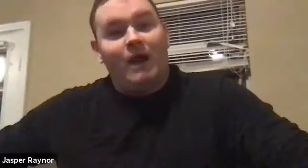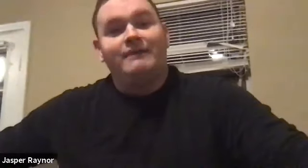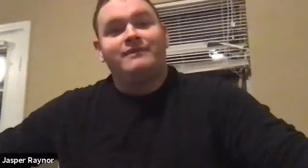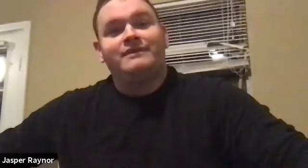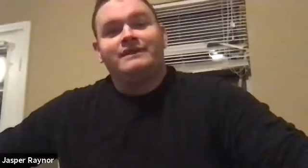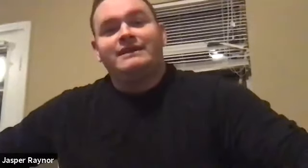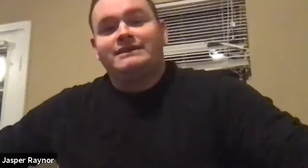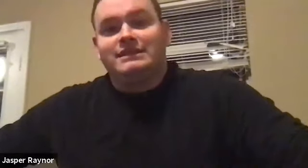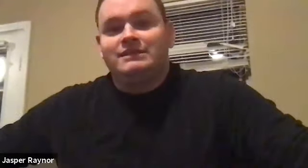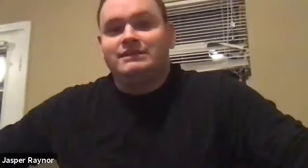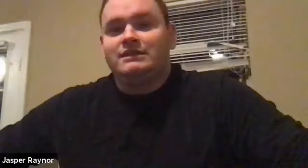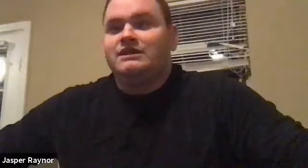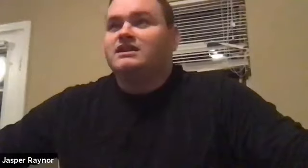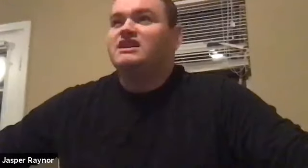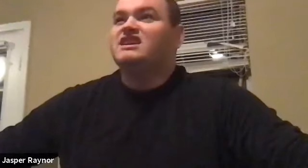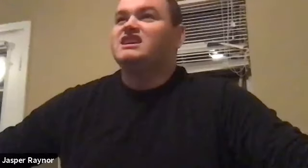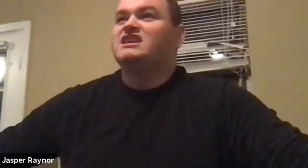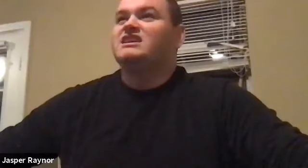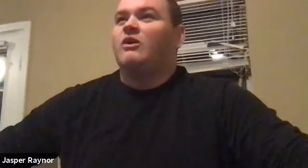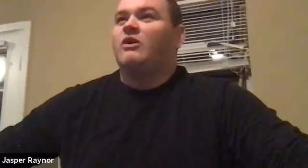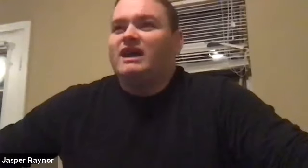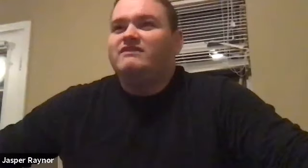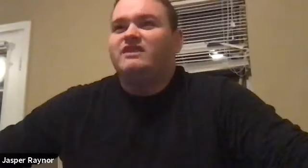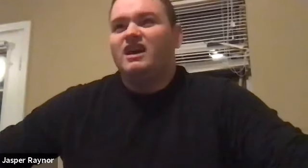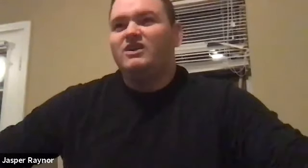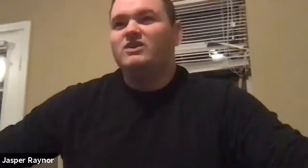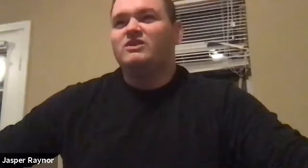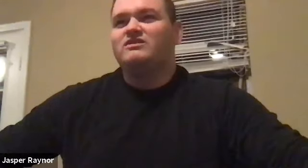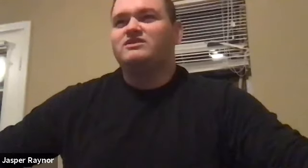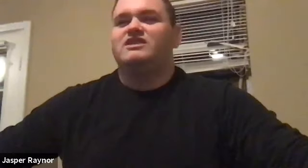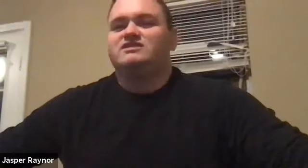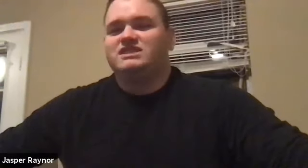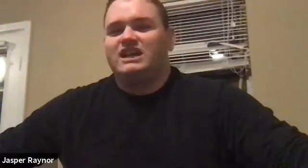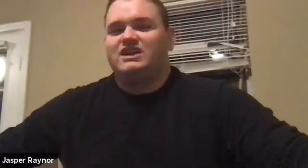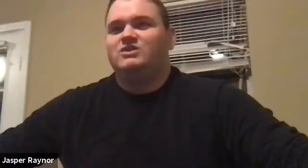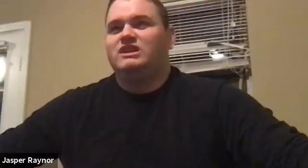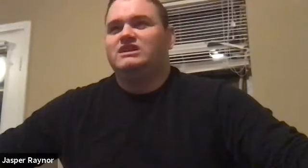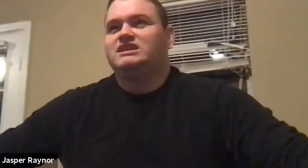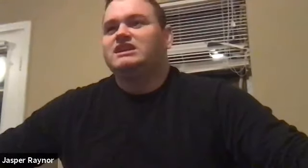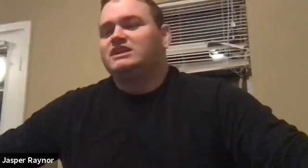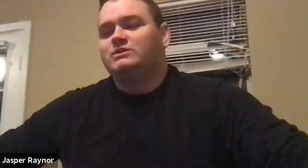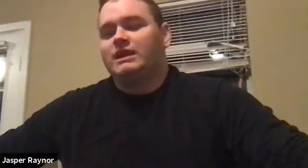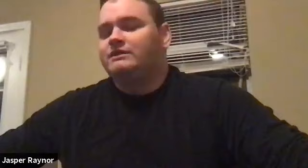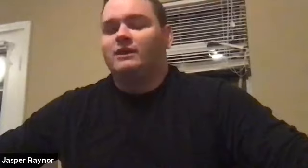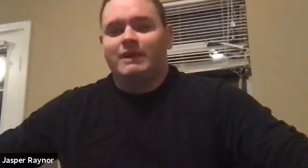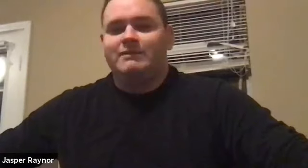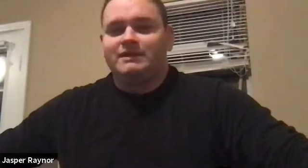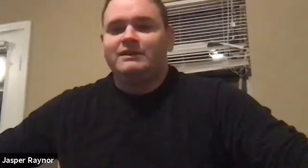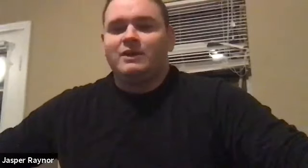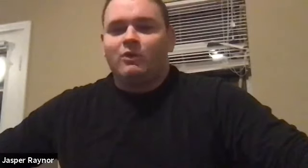wife. And I said, a wife? No, girl, she got cooties. She'd be like, no, baby. One